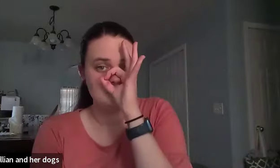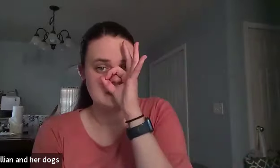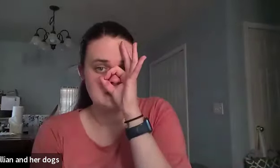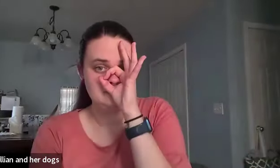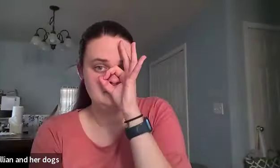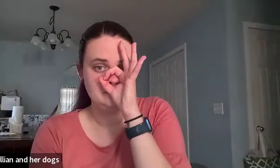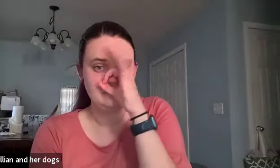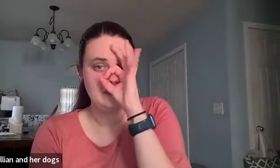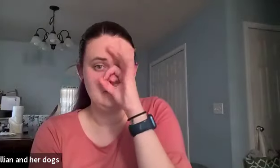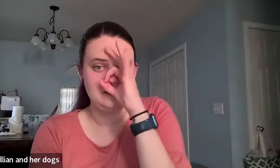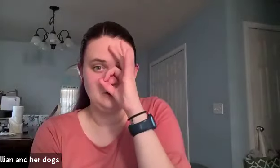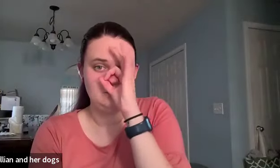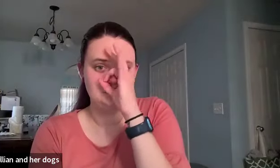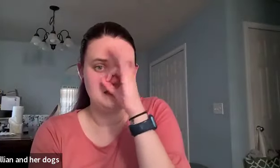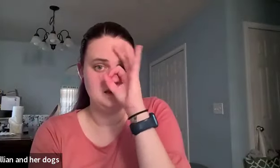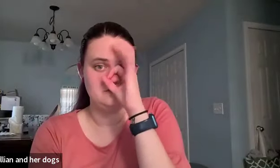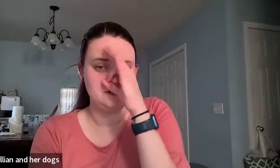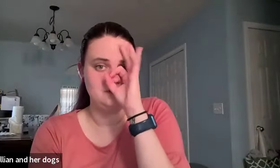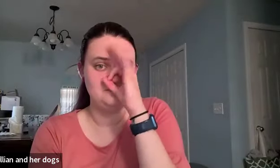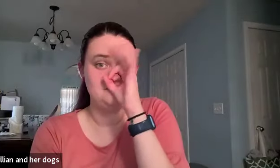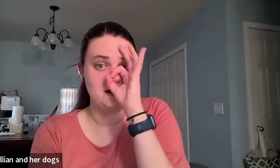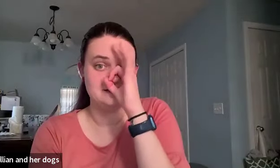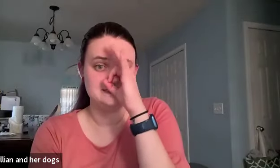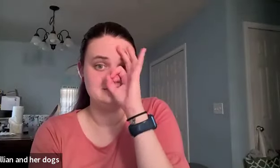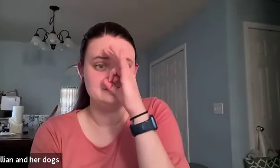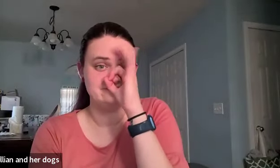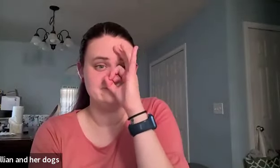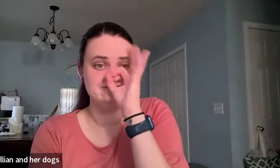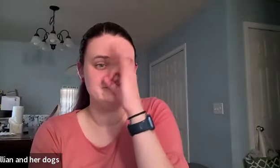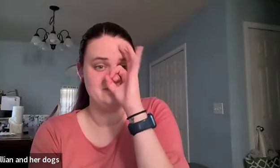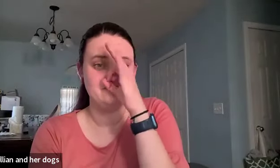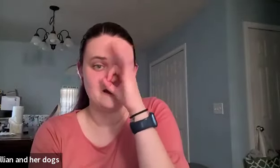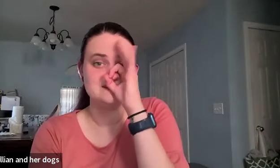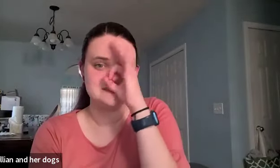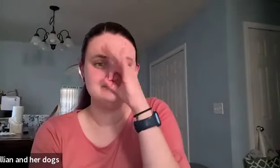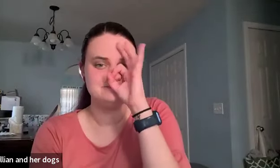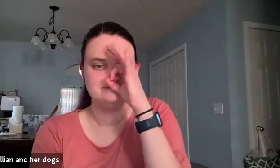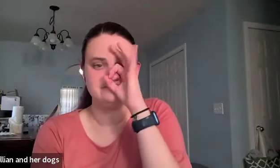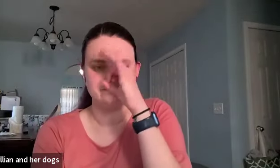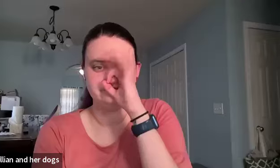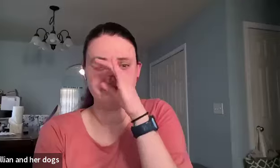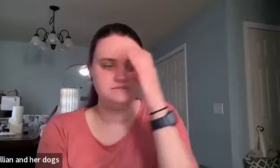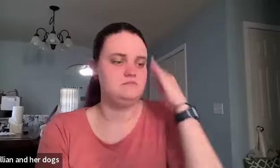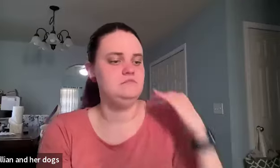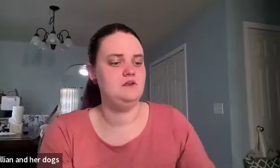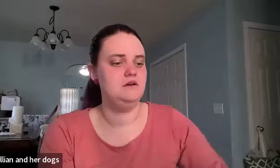nose here, and then you shake it in front of you. Fox. Fox.